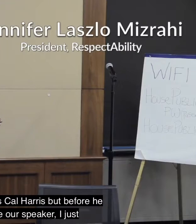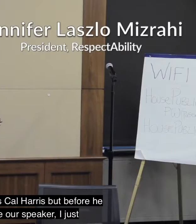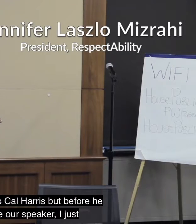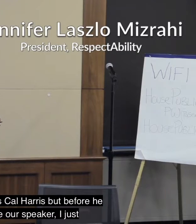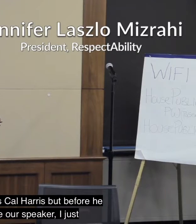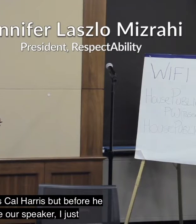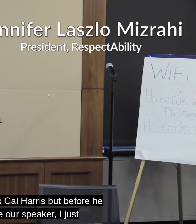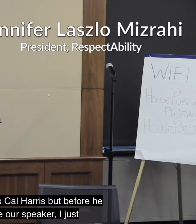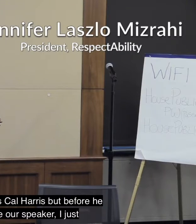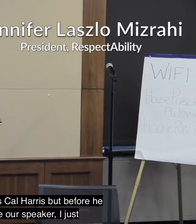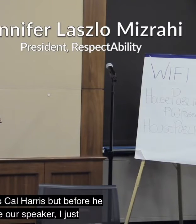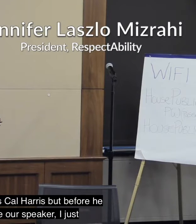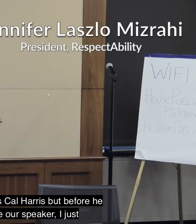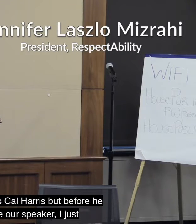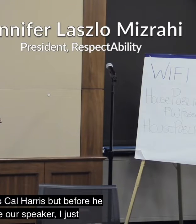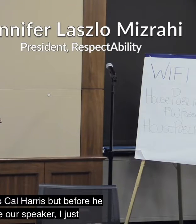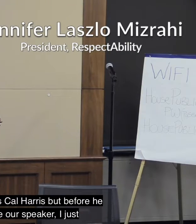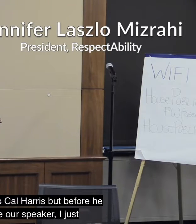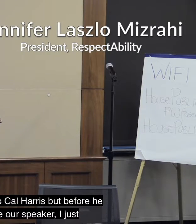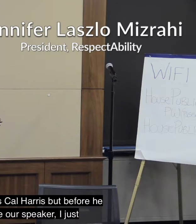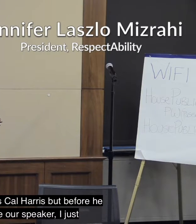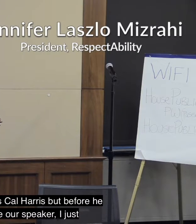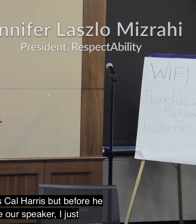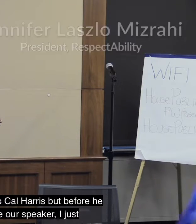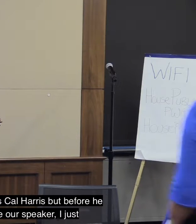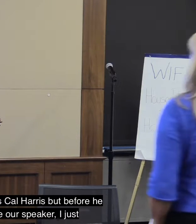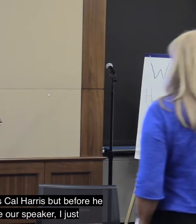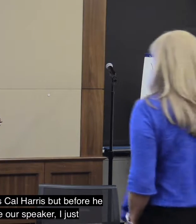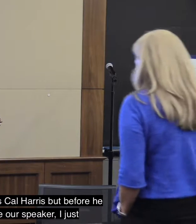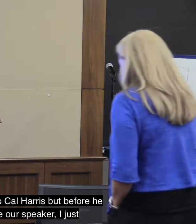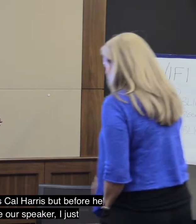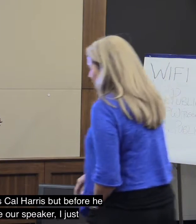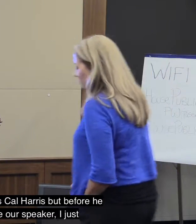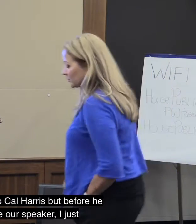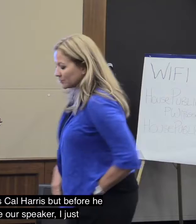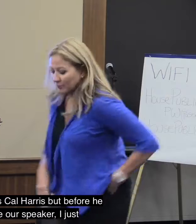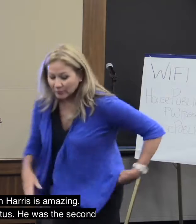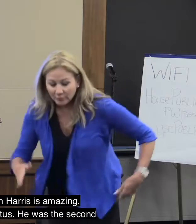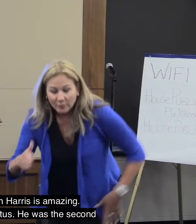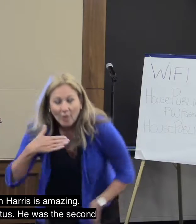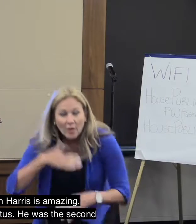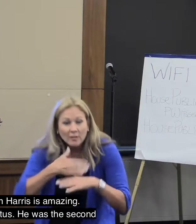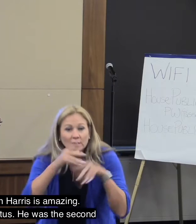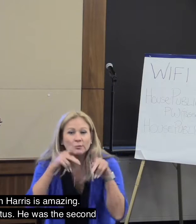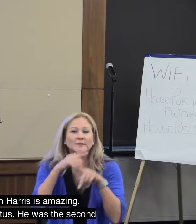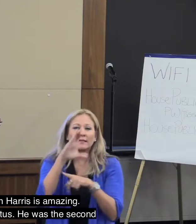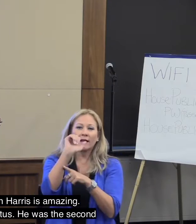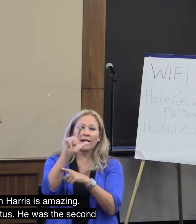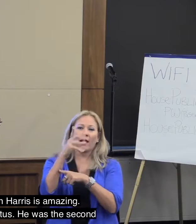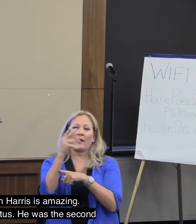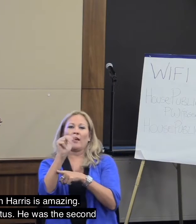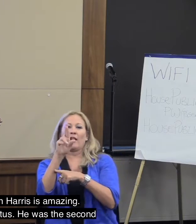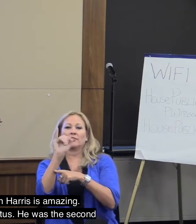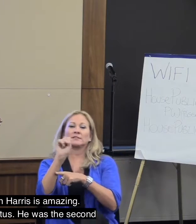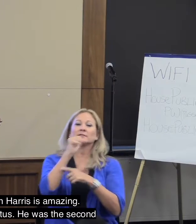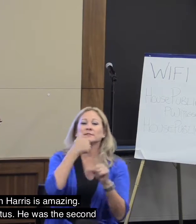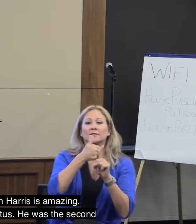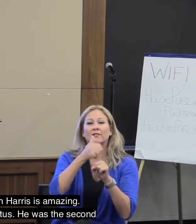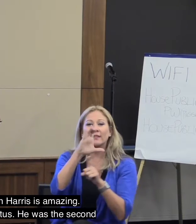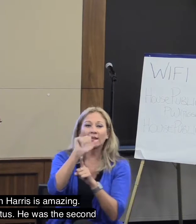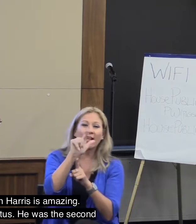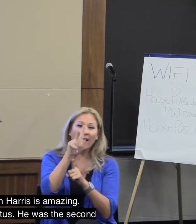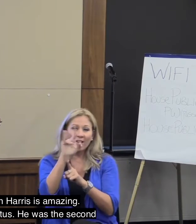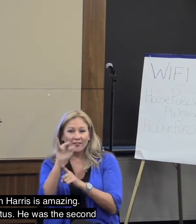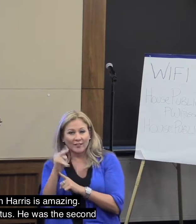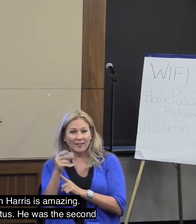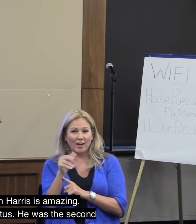Our next person is Cal Harris. So before he even comes up to introduce our speaker, I just want to say that Calvin Harris is